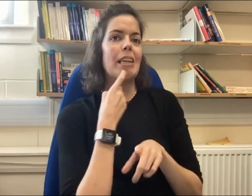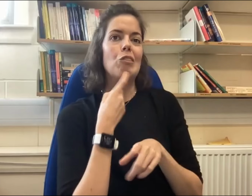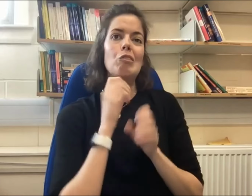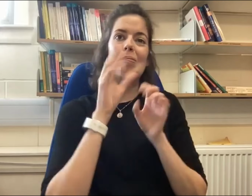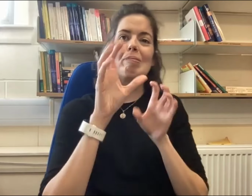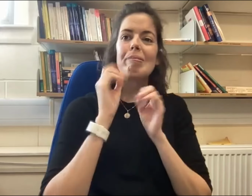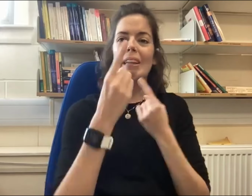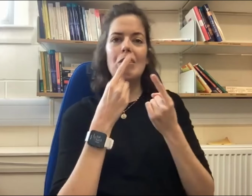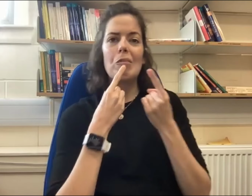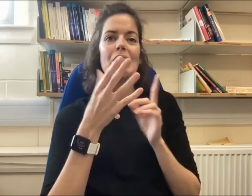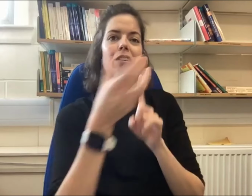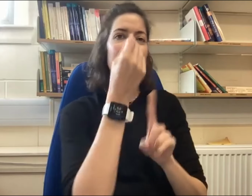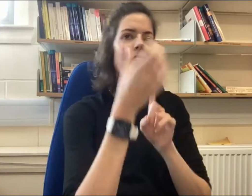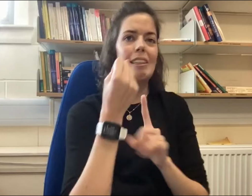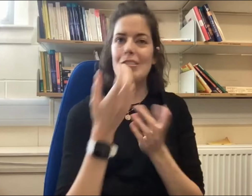on it to date.